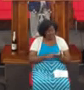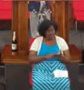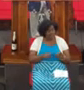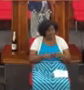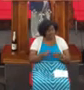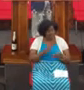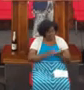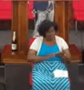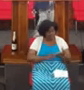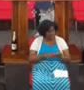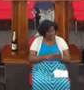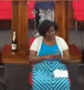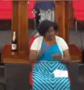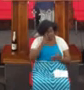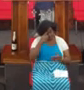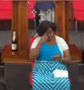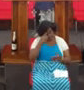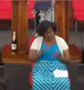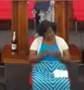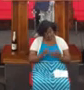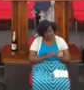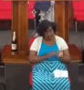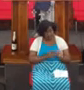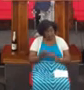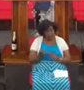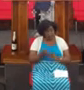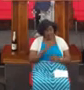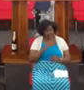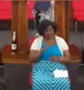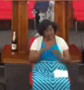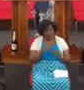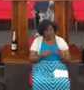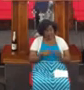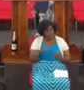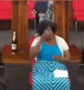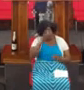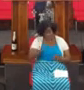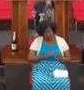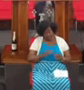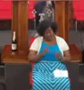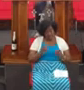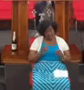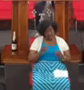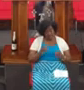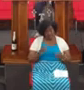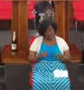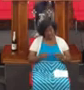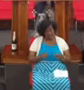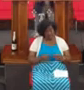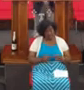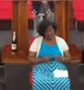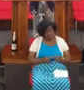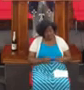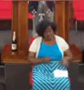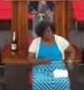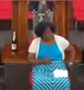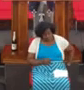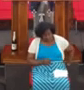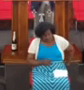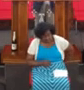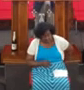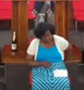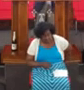we'll think Jesus would only be around the man with the dropsy. But the house that Jesus was in was that of